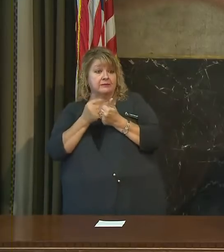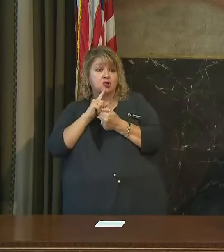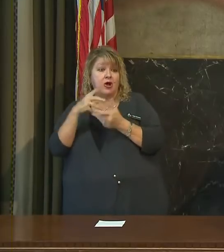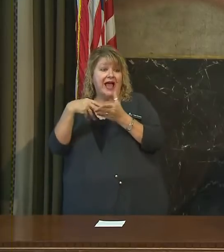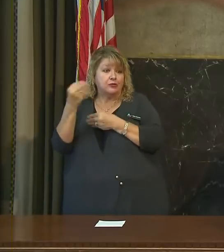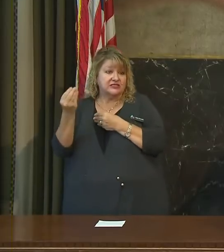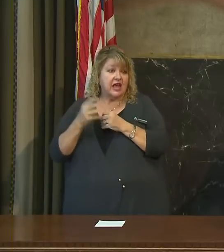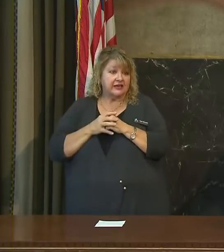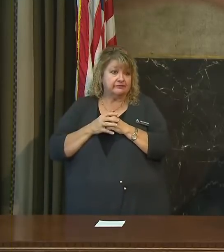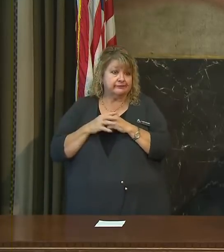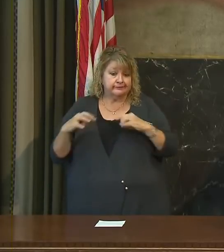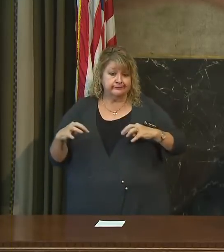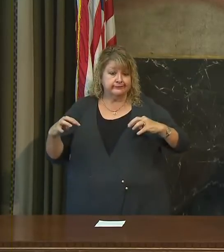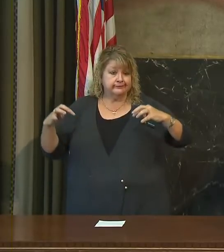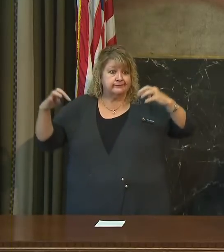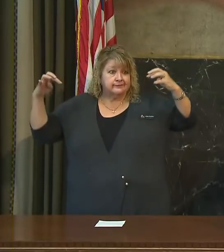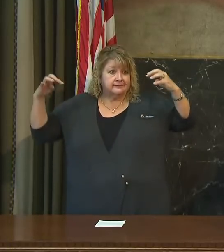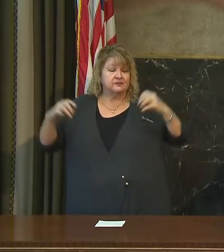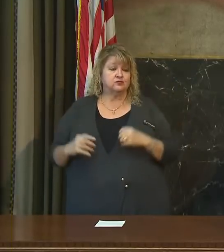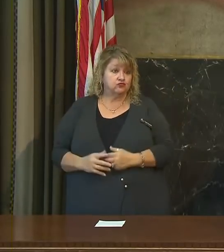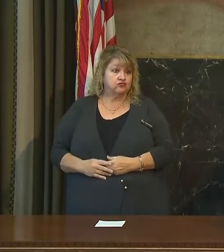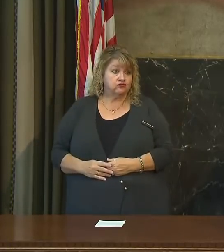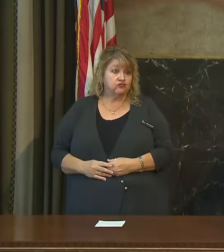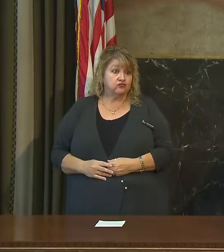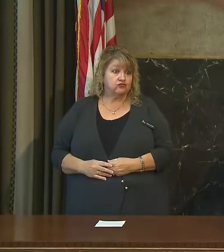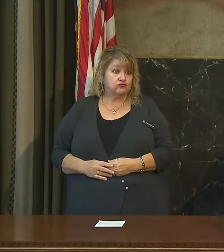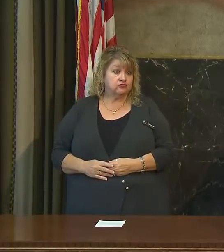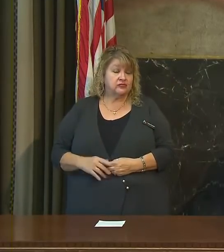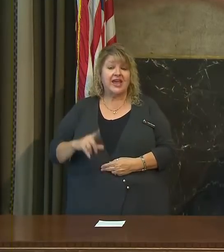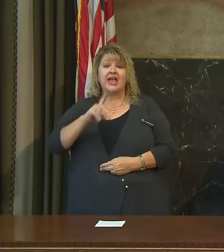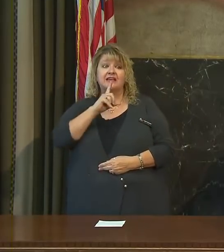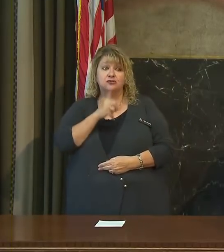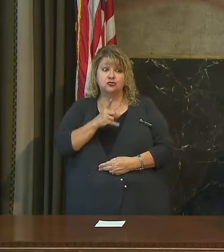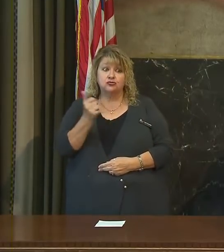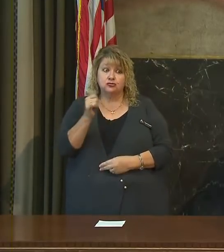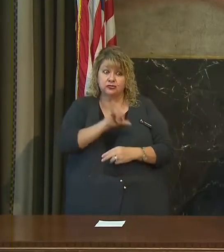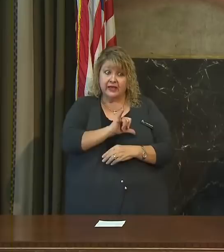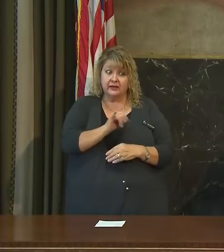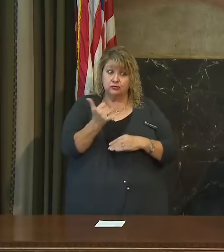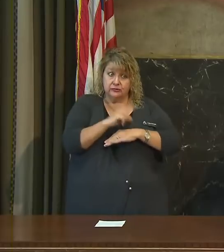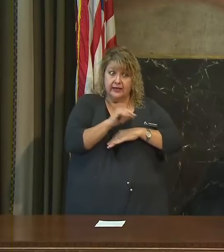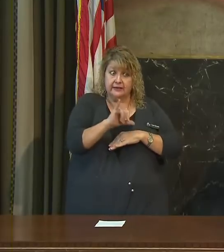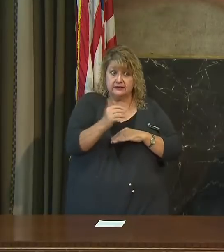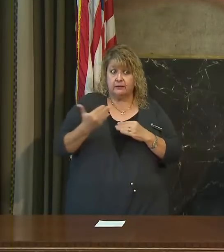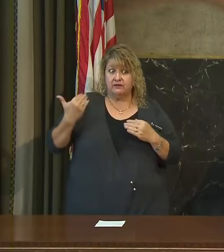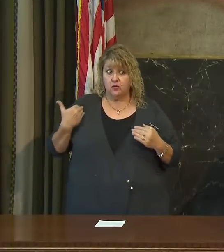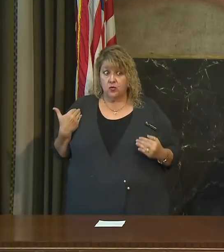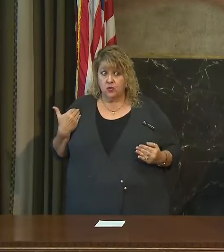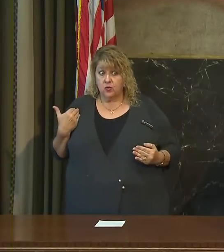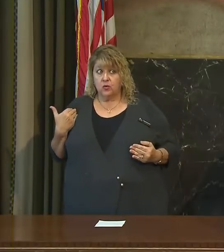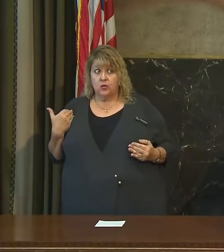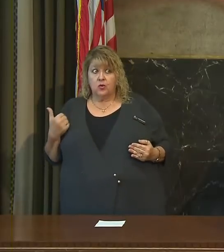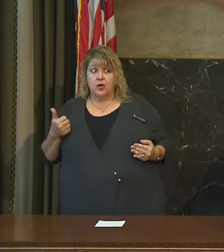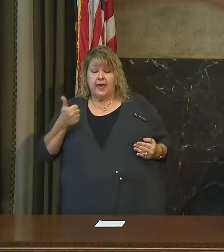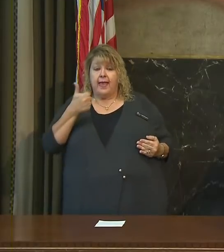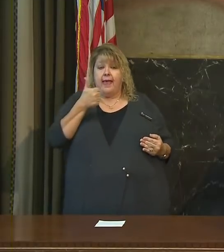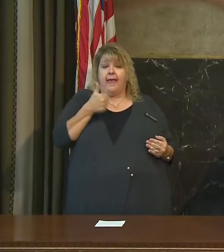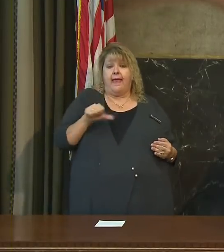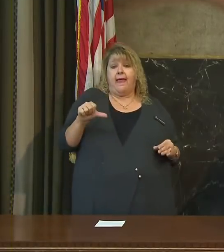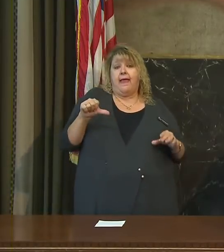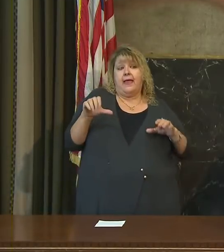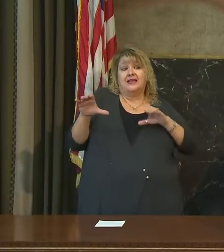outside. And it is true today, like it has been throughout. Any